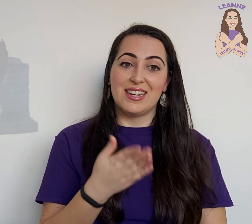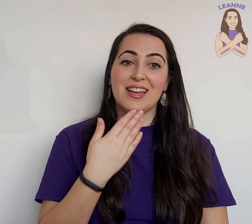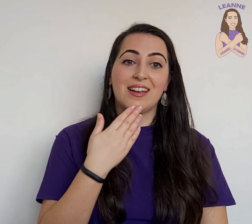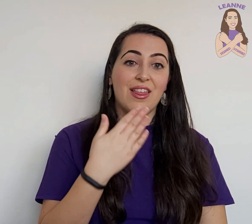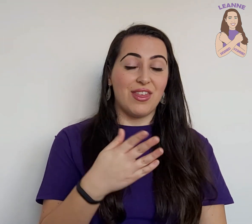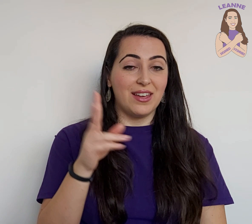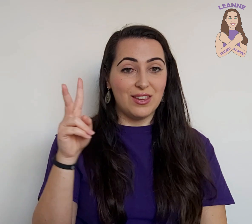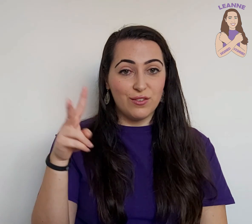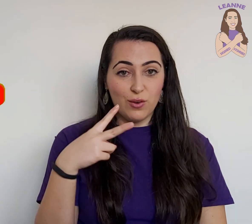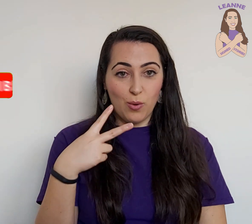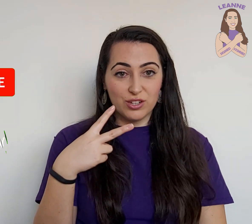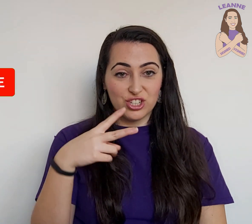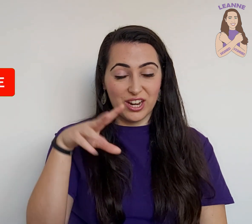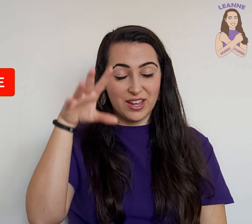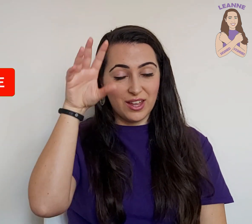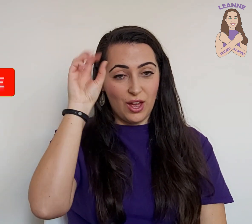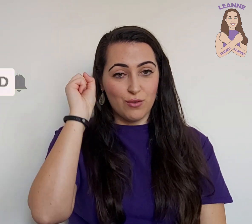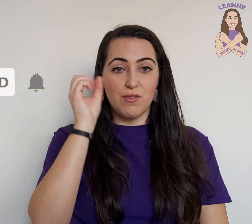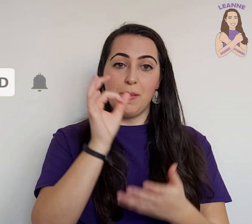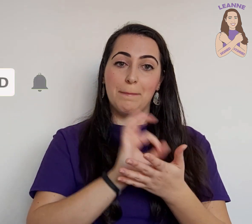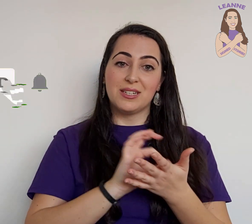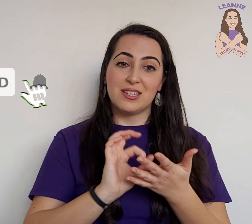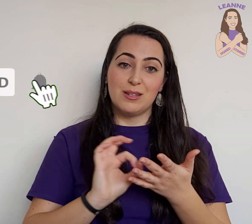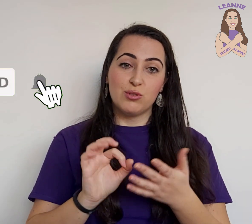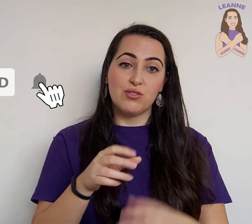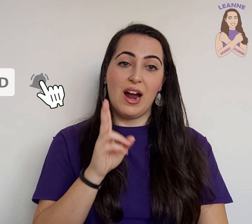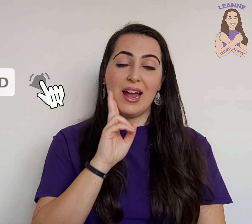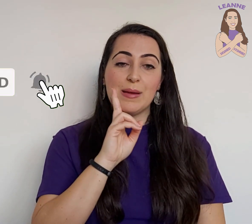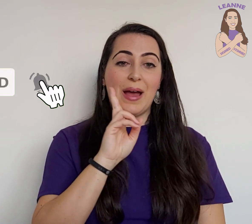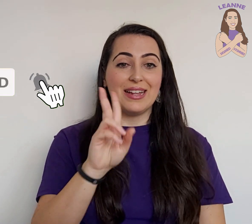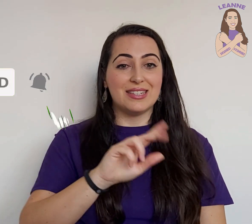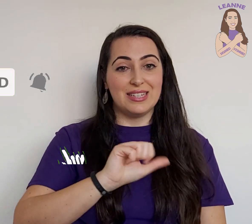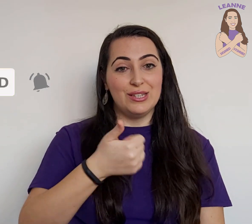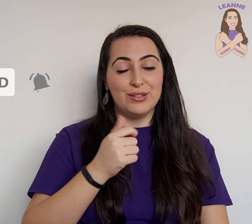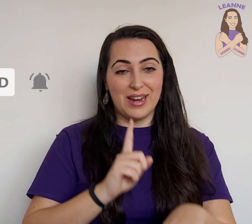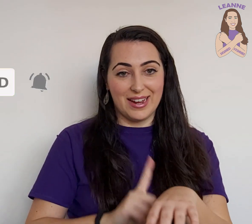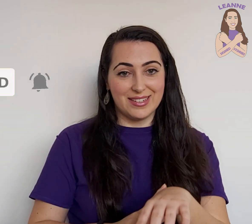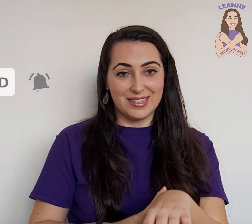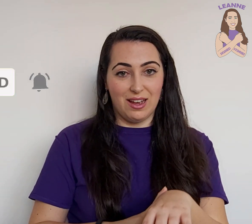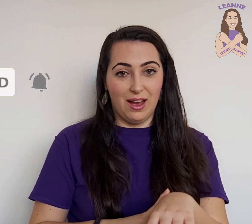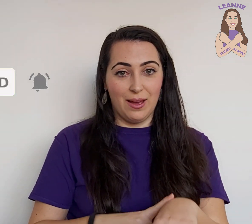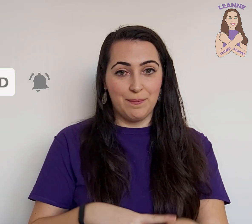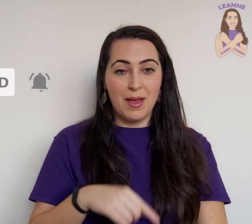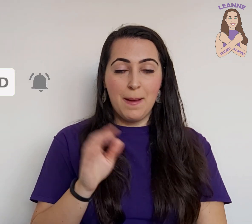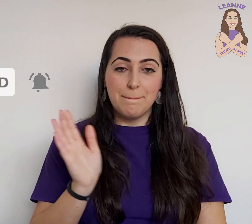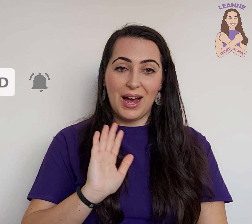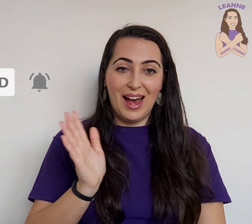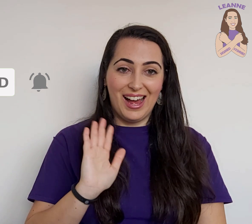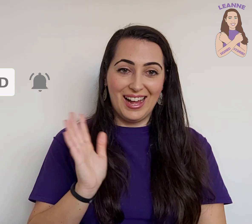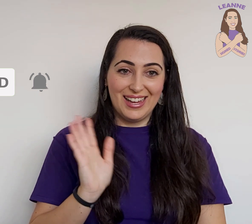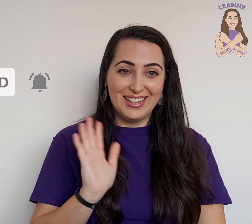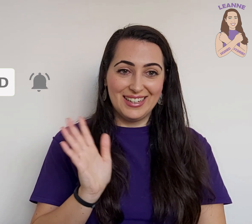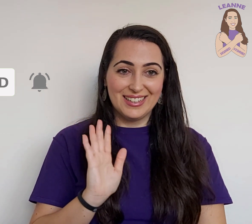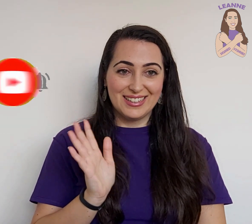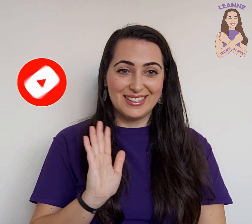Fantastic. Thank you for watching. Remember to subscribe and see you next time. Bye.